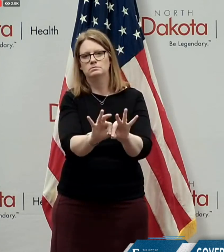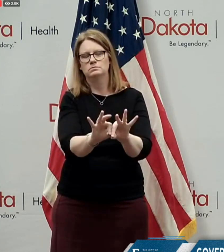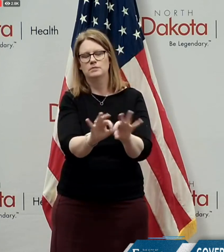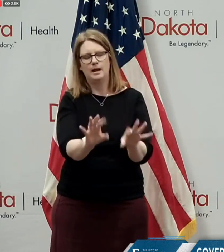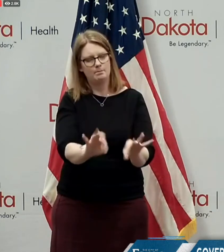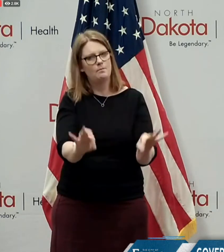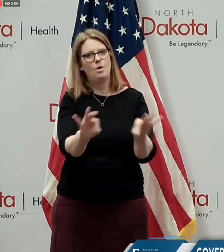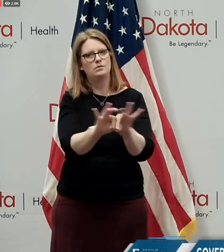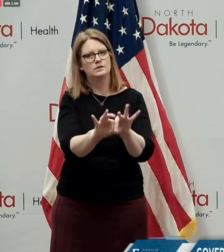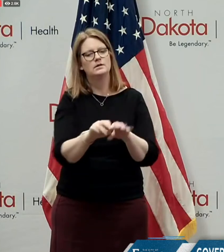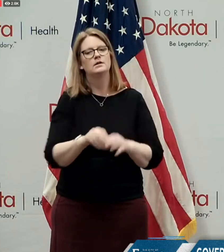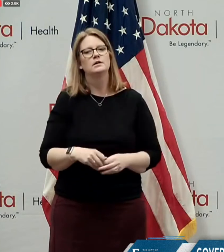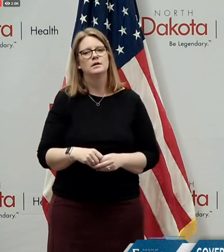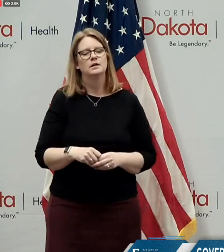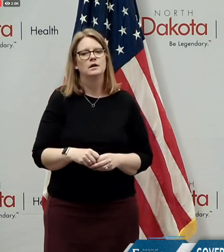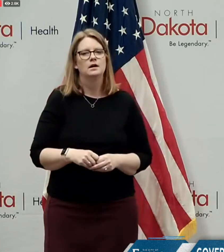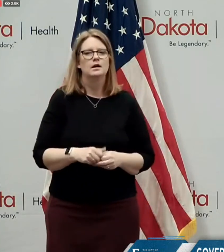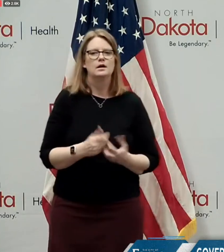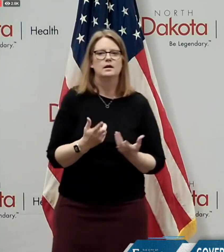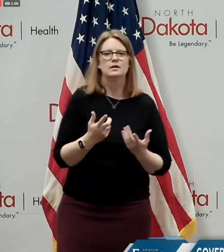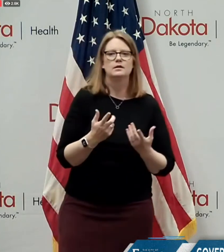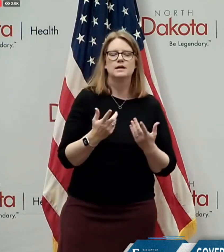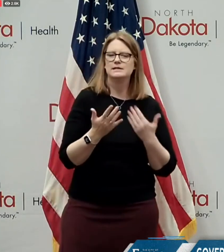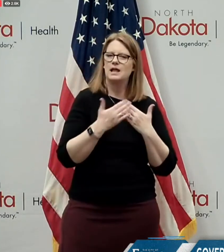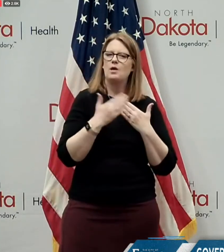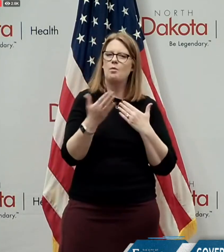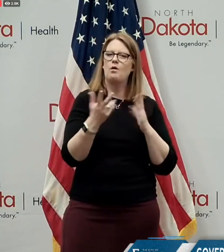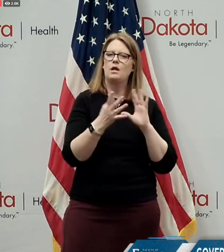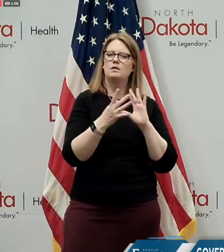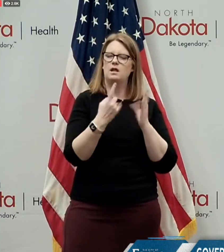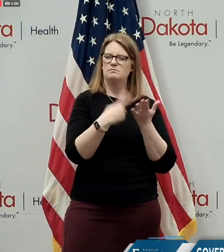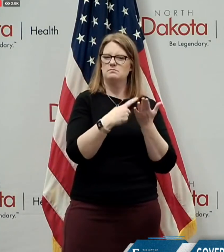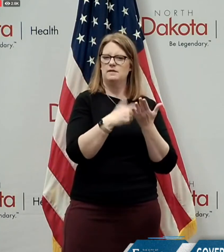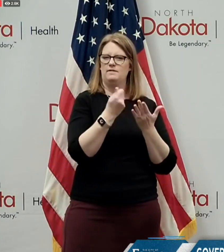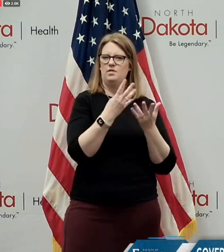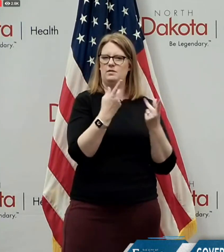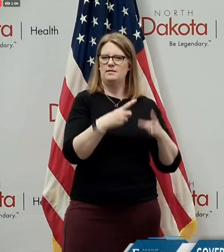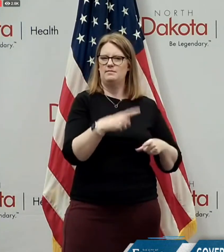mention a few things that happen on Standing Rock as I go on here, but